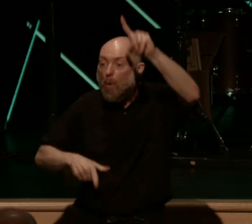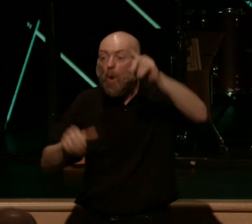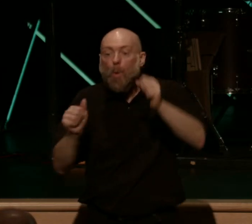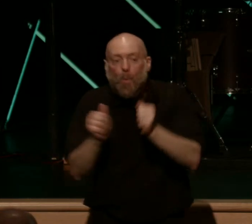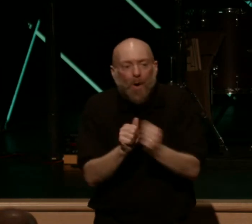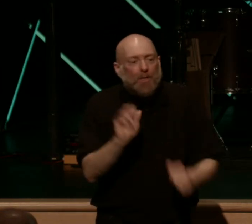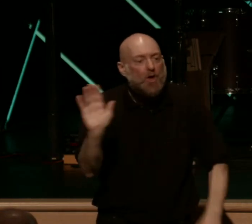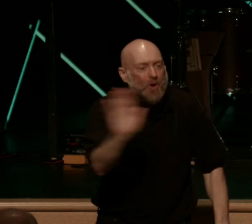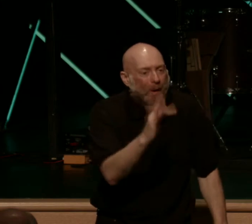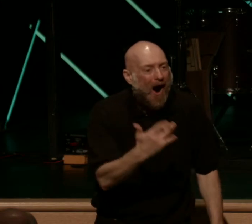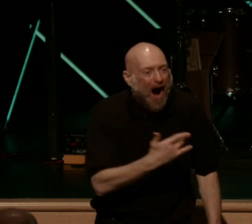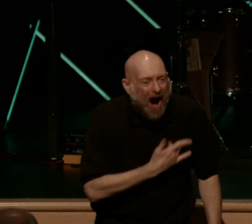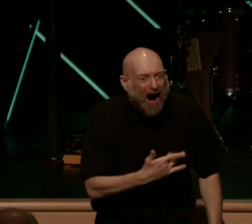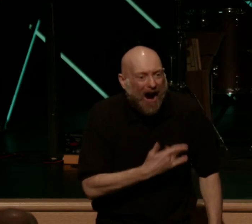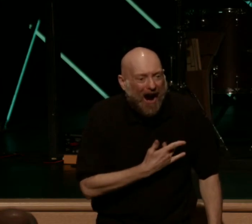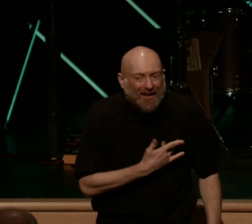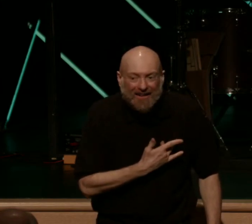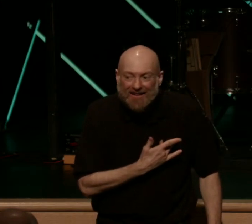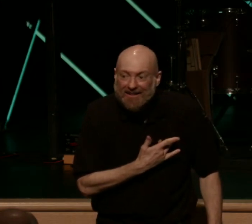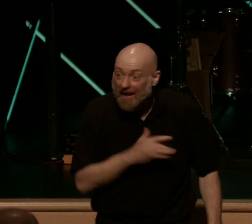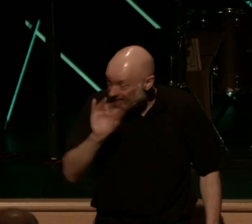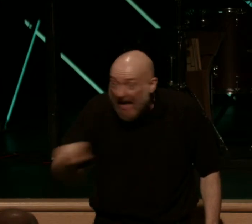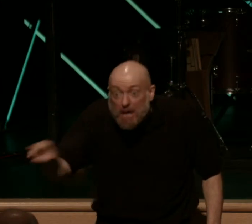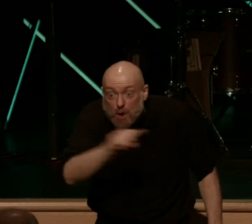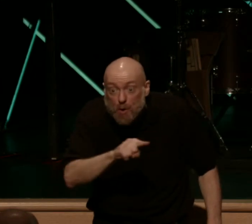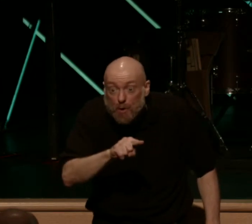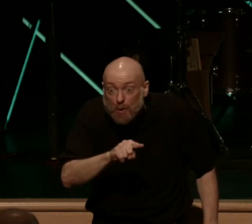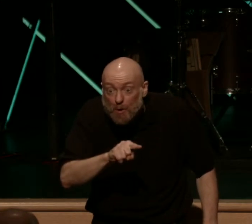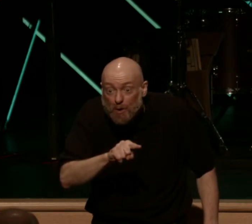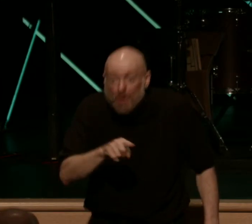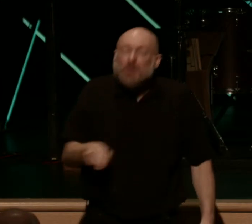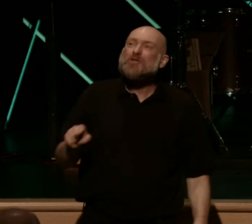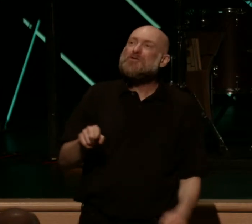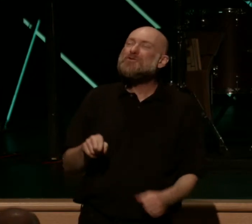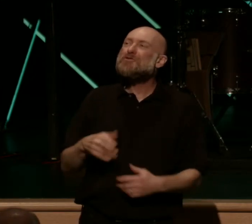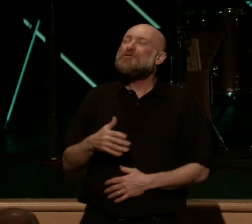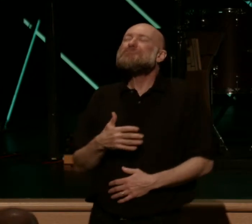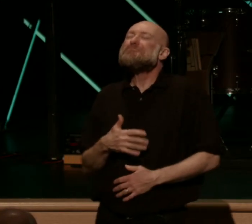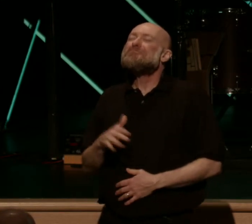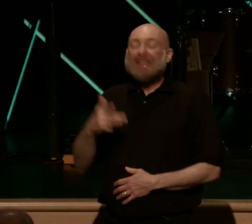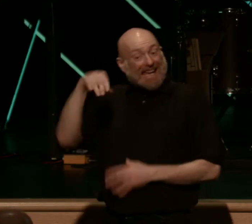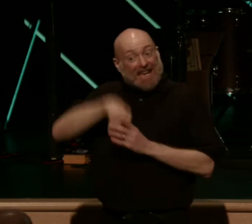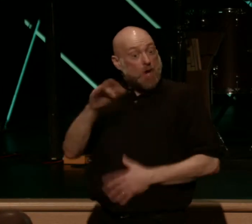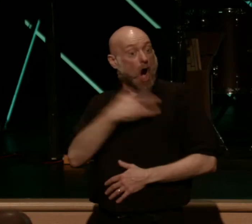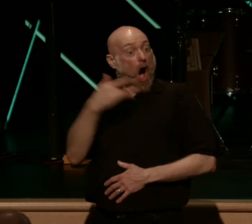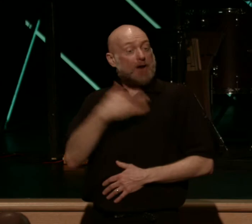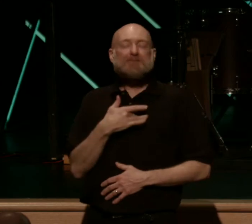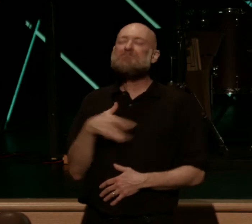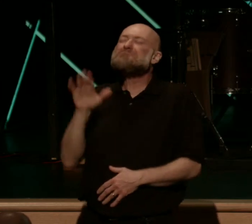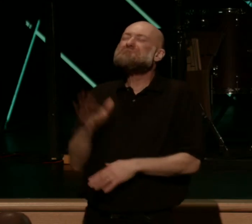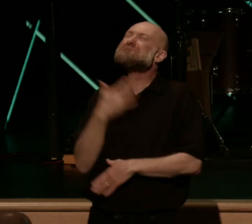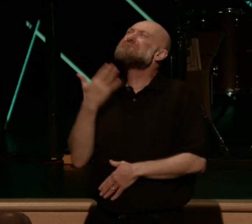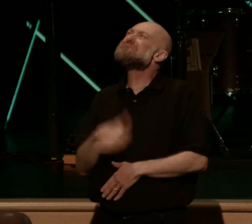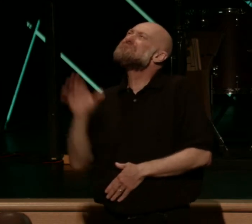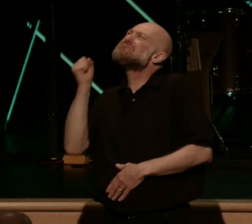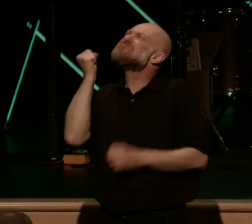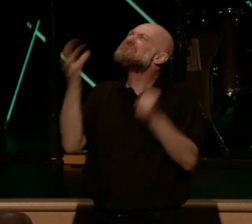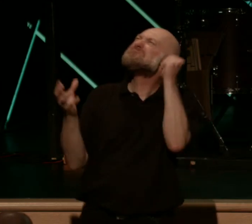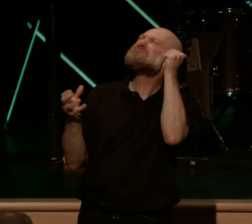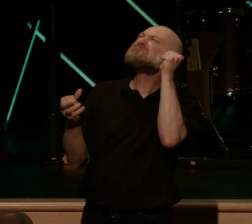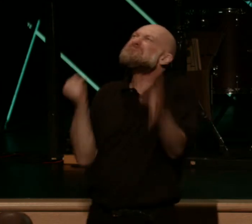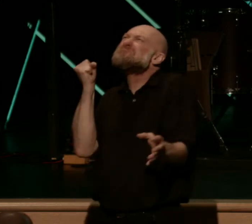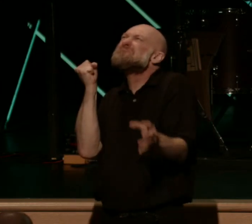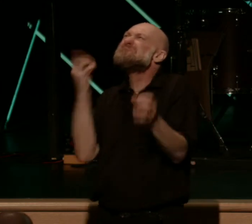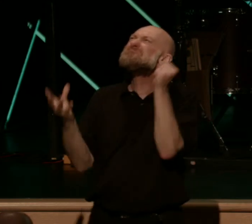your heart. Does that describe you? Do you have a song in your heart to the Lord? Do you